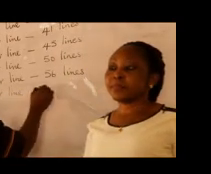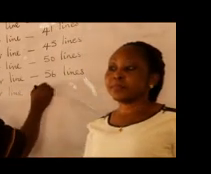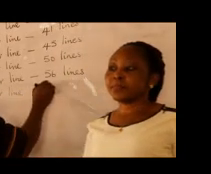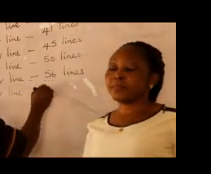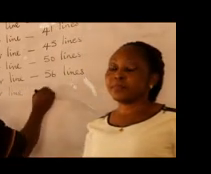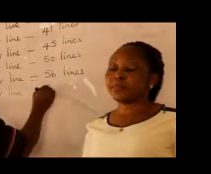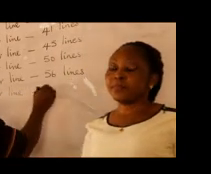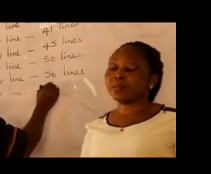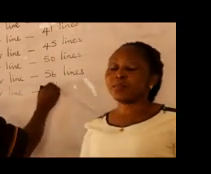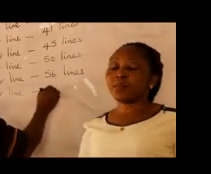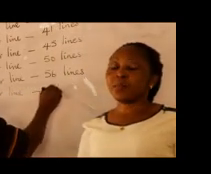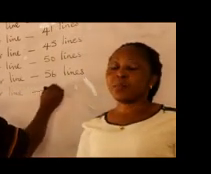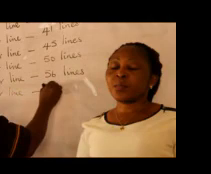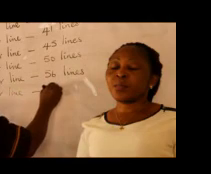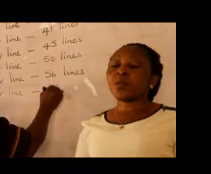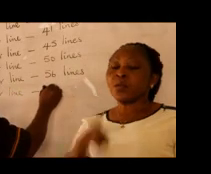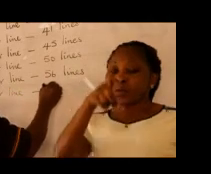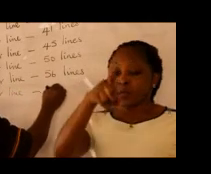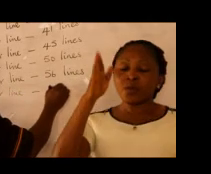you know you will be writing